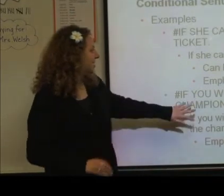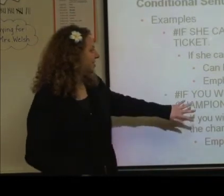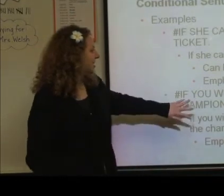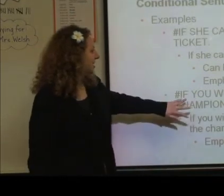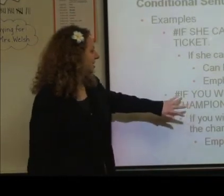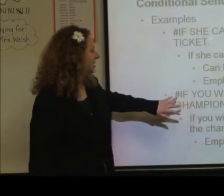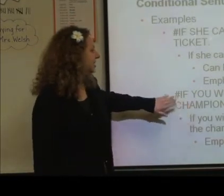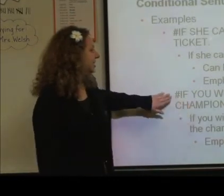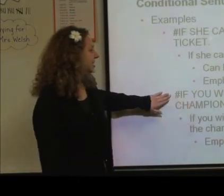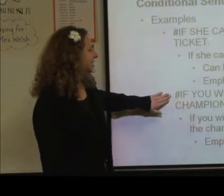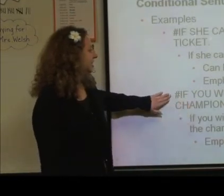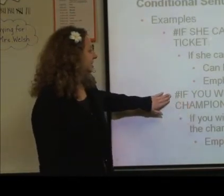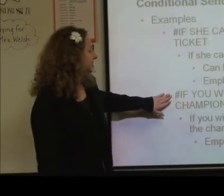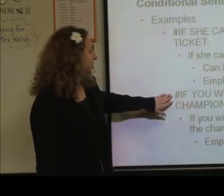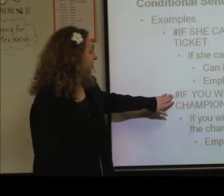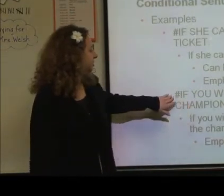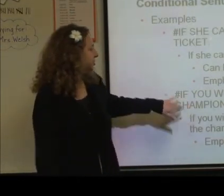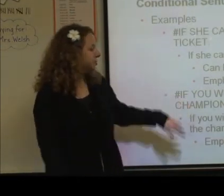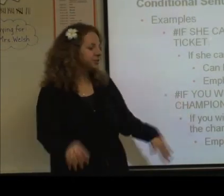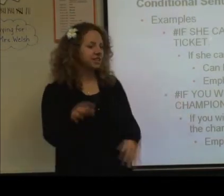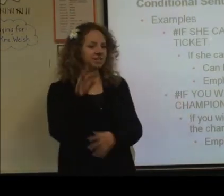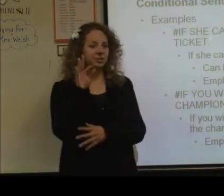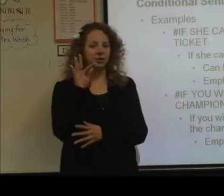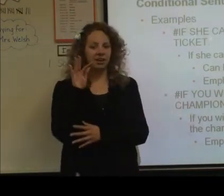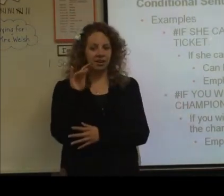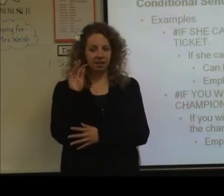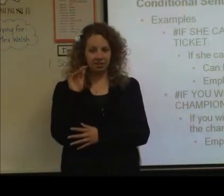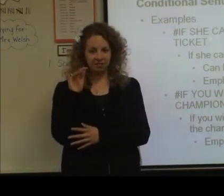and then, so let's go through the sentence. So, if